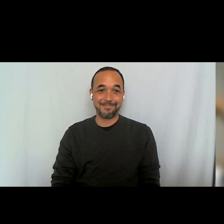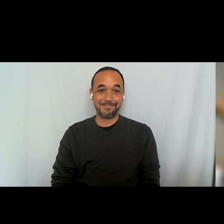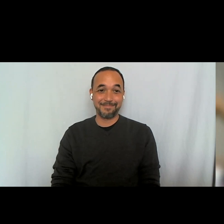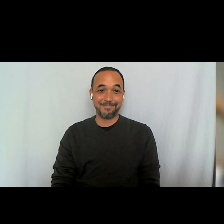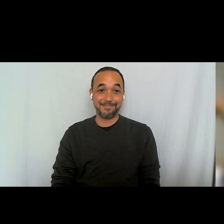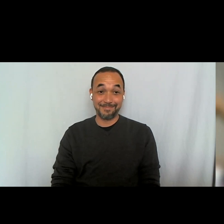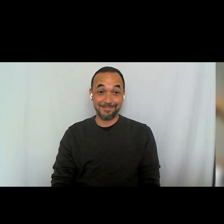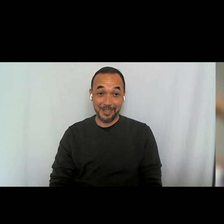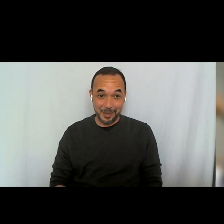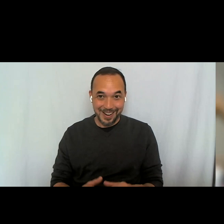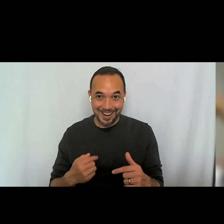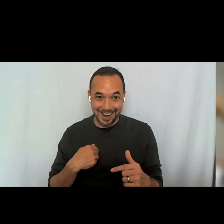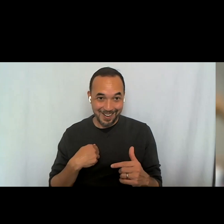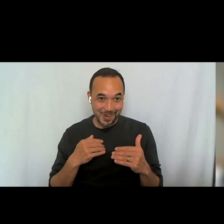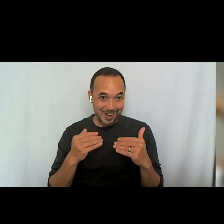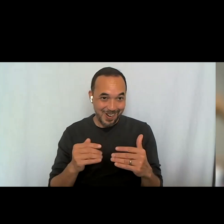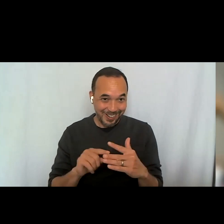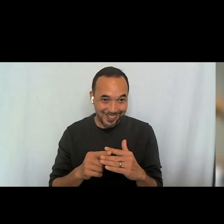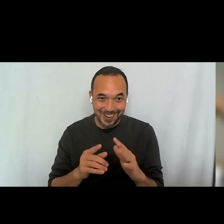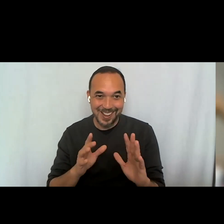Do you want me to just start or wait to